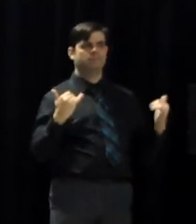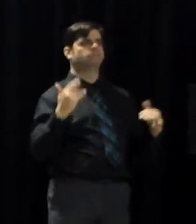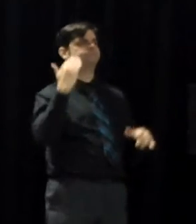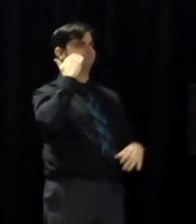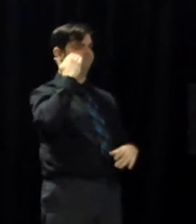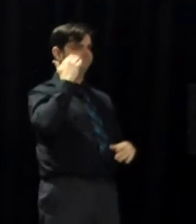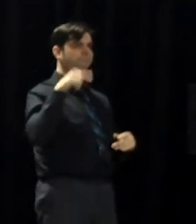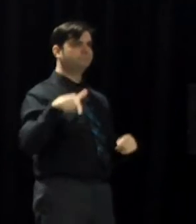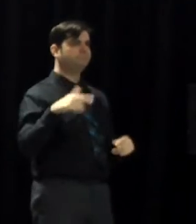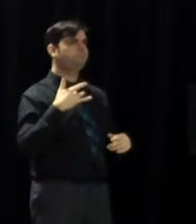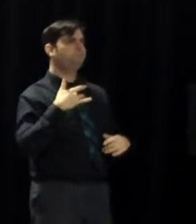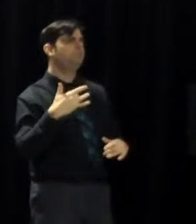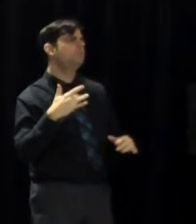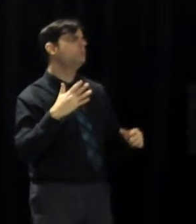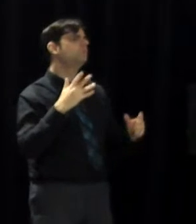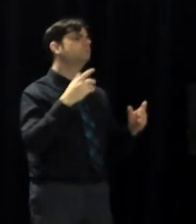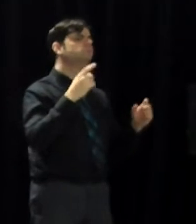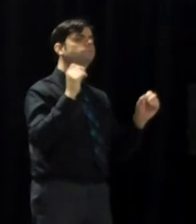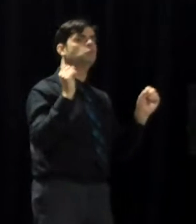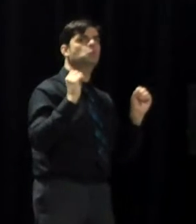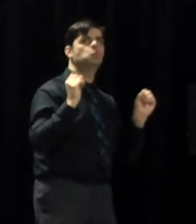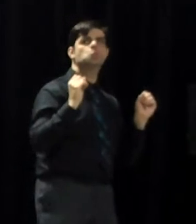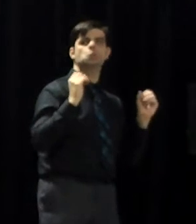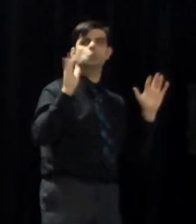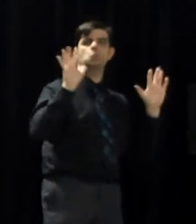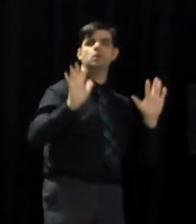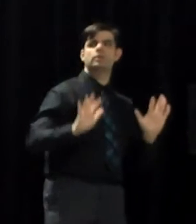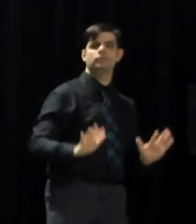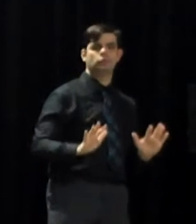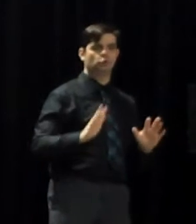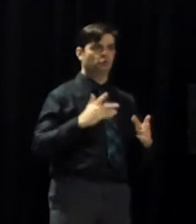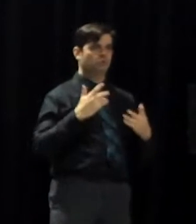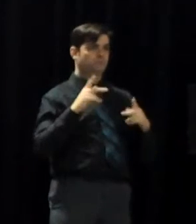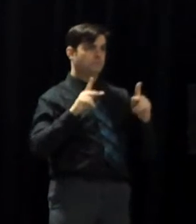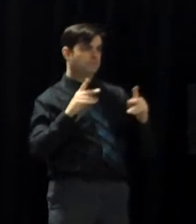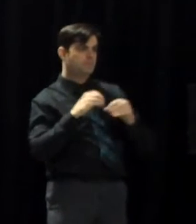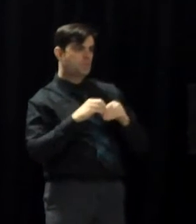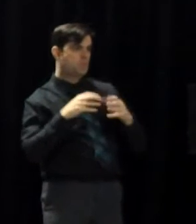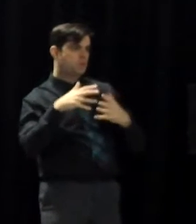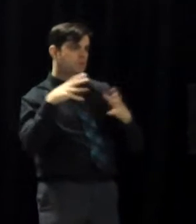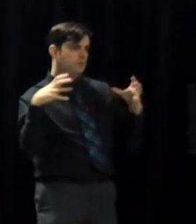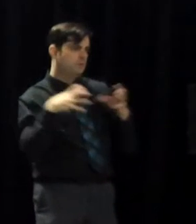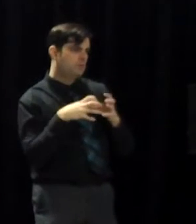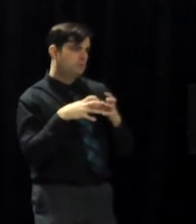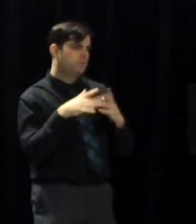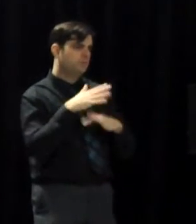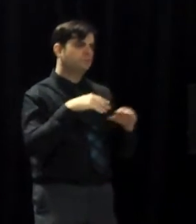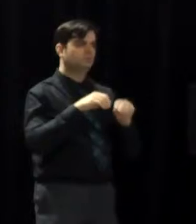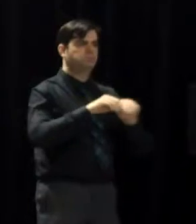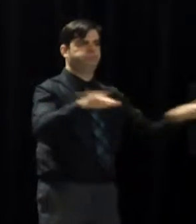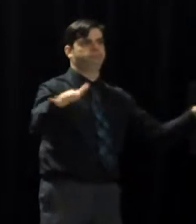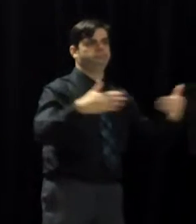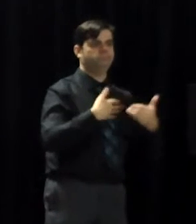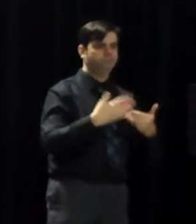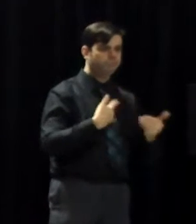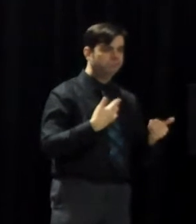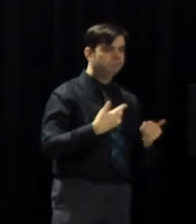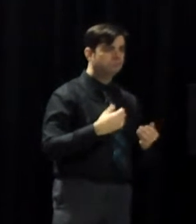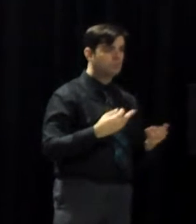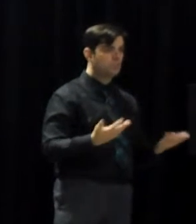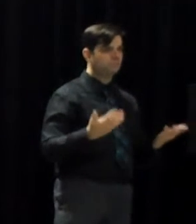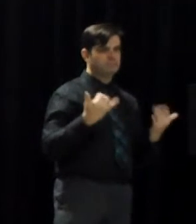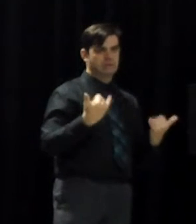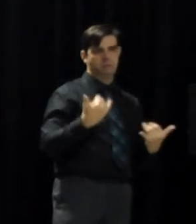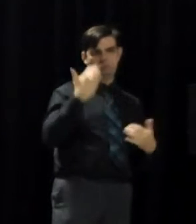that we have to talk about. There's just not easy answers to this. And then we've talked about this being a grind. That's what it is. The